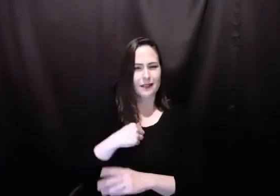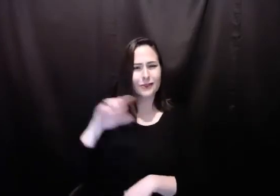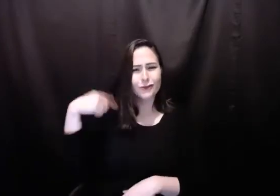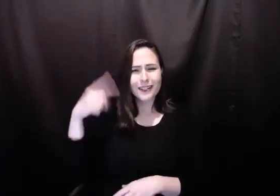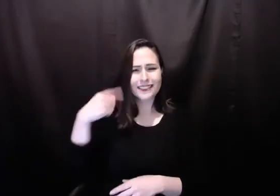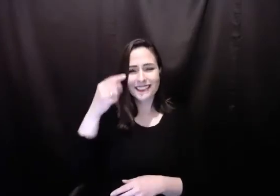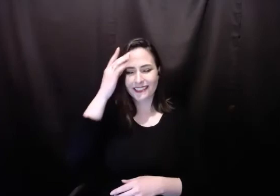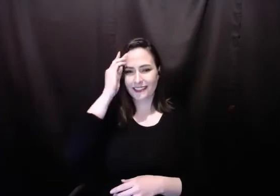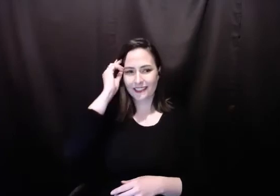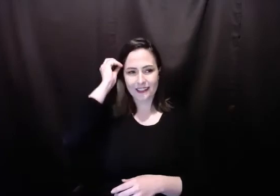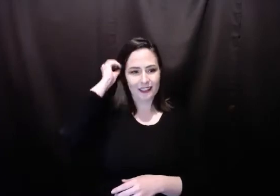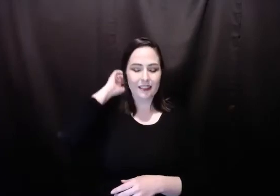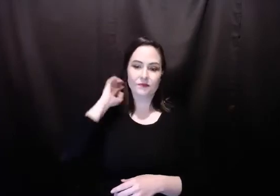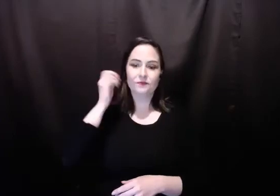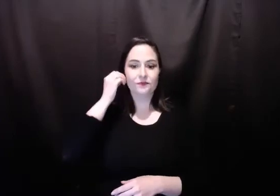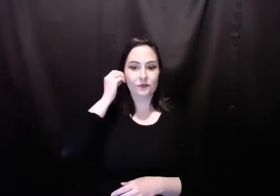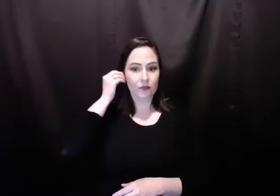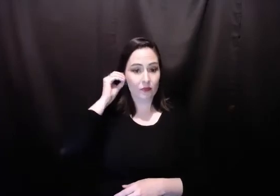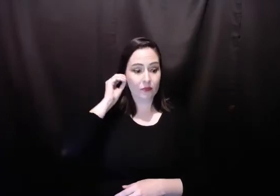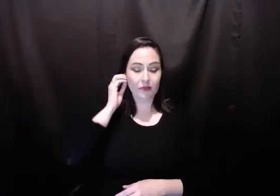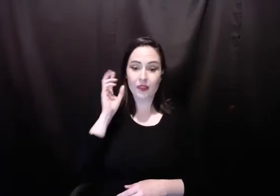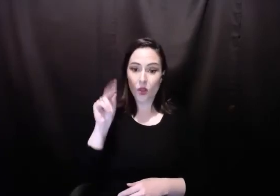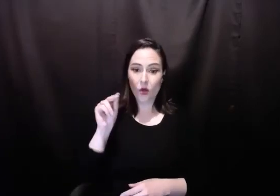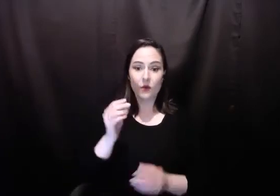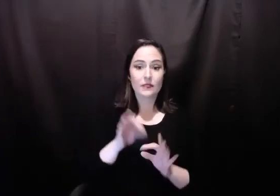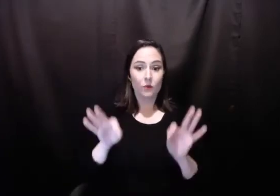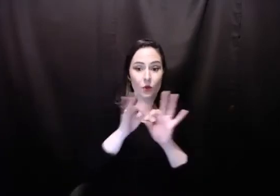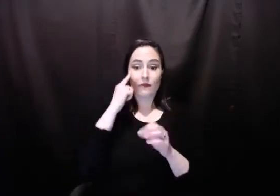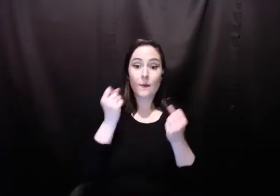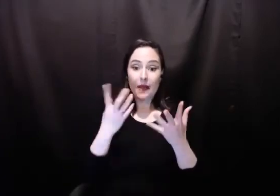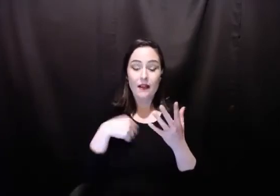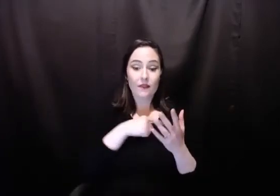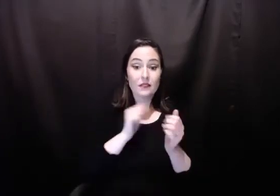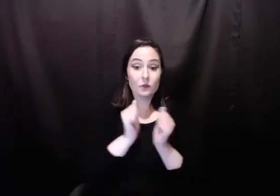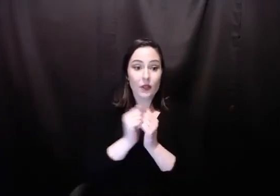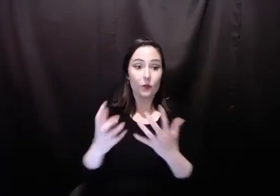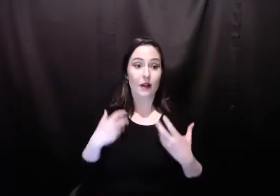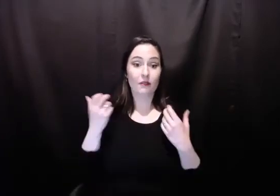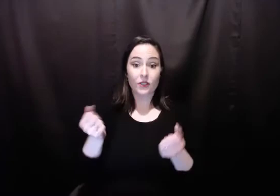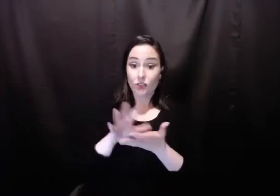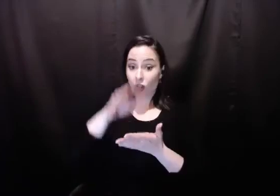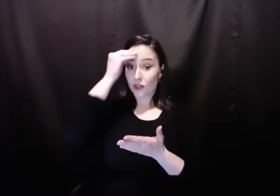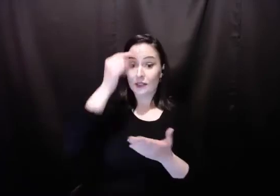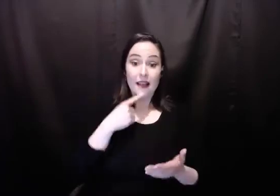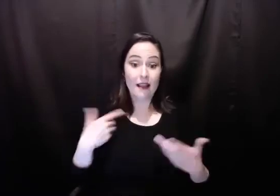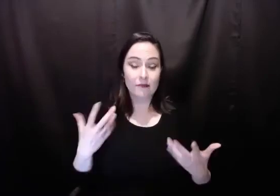say, no, it's not going to work for me. Or even, let me get back to you on that and give ourselves some time to